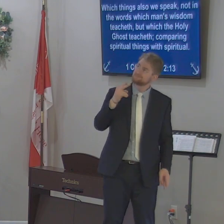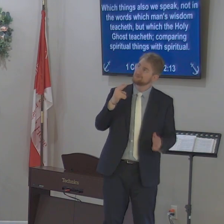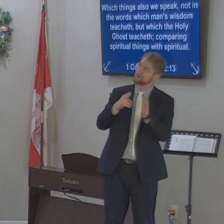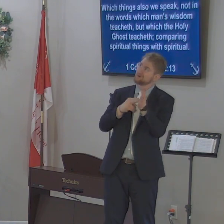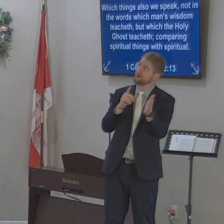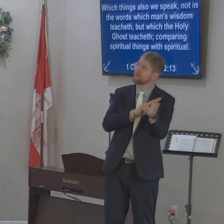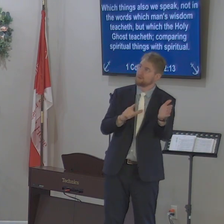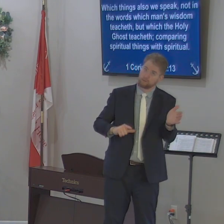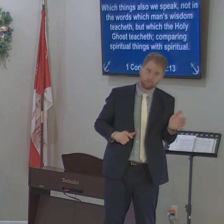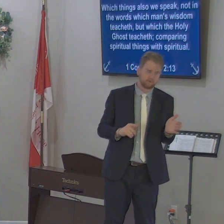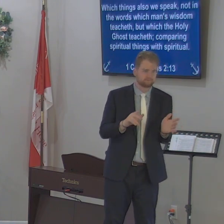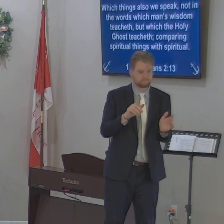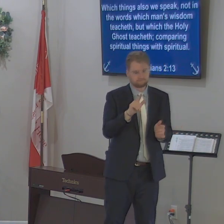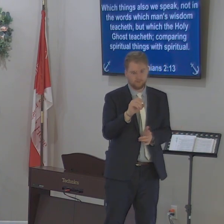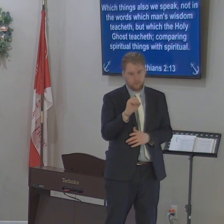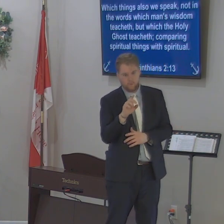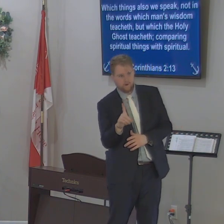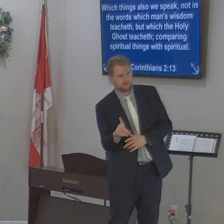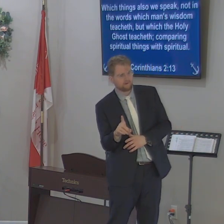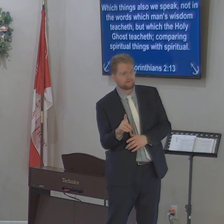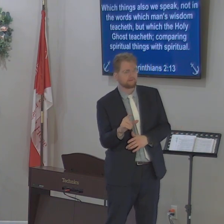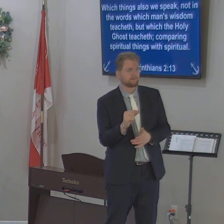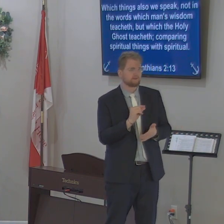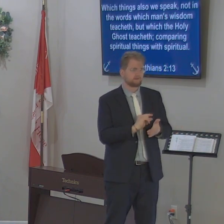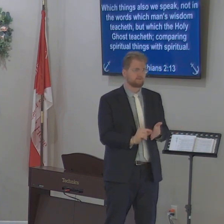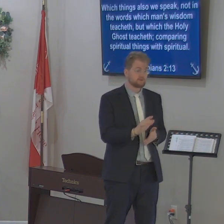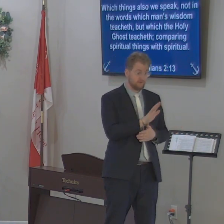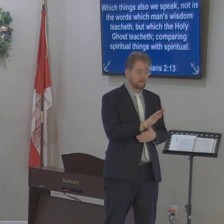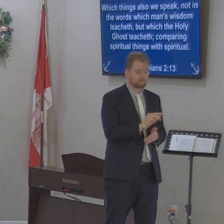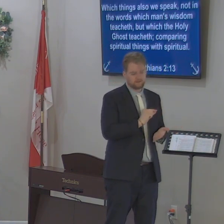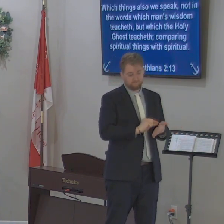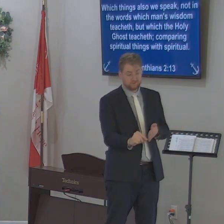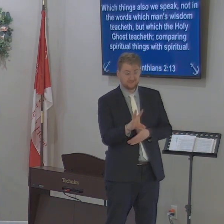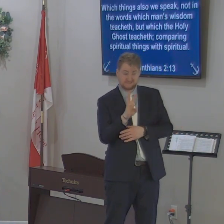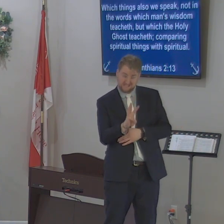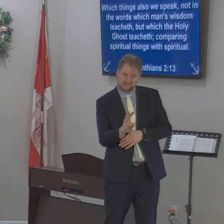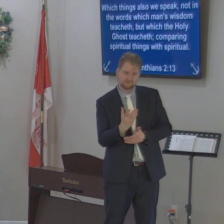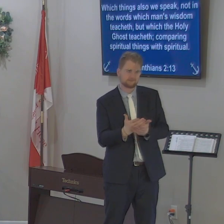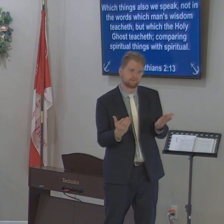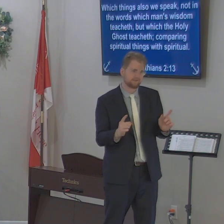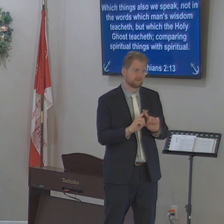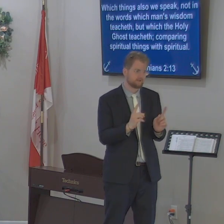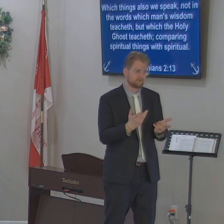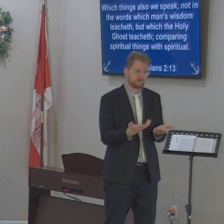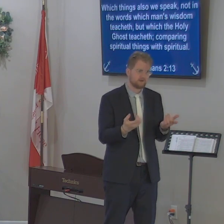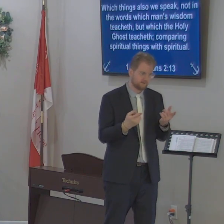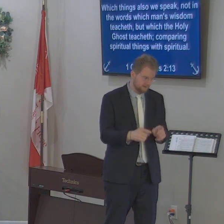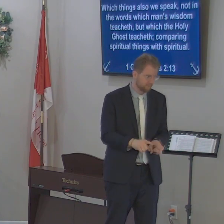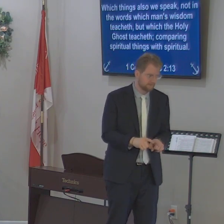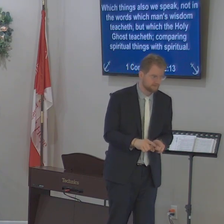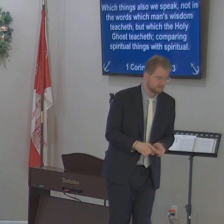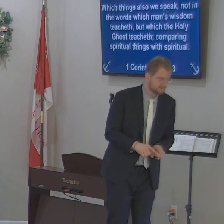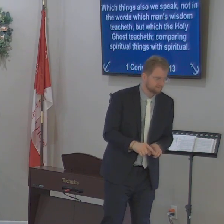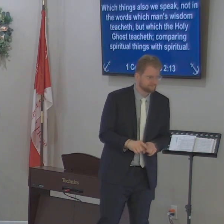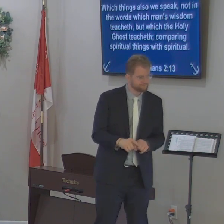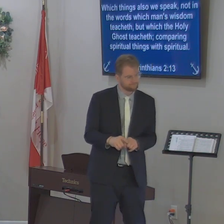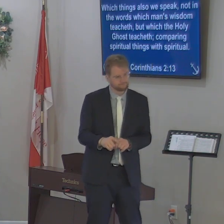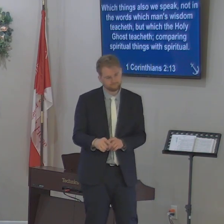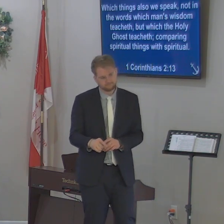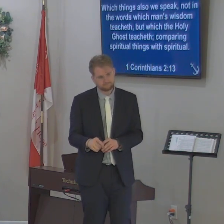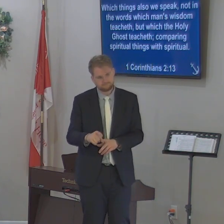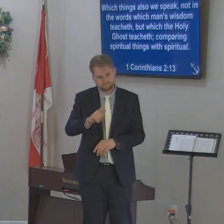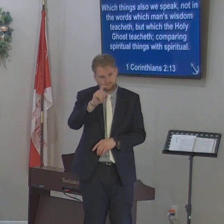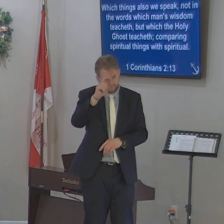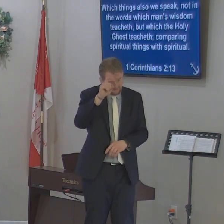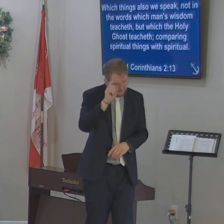verse 5. But in verse 6, something different happens. He had to succumb to the truth.